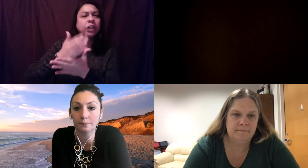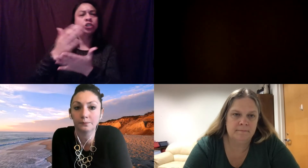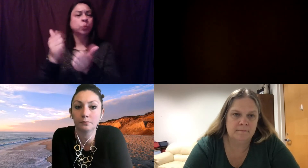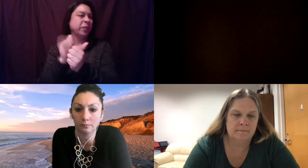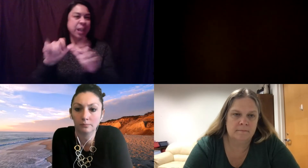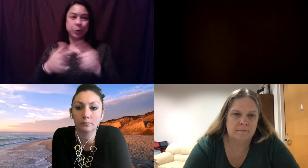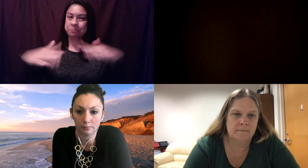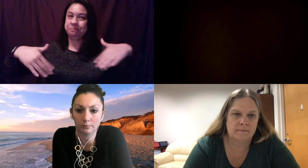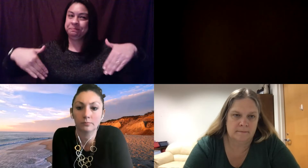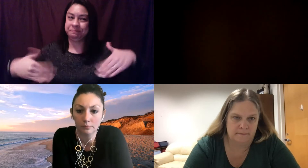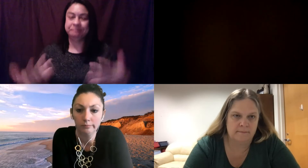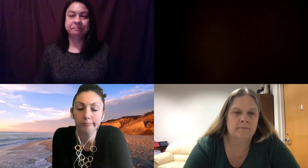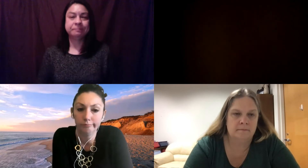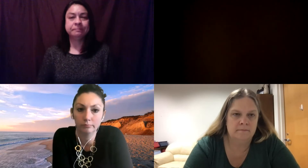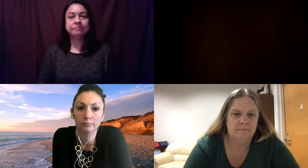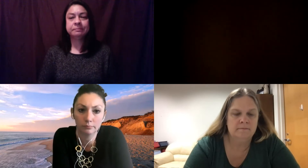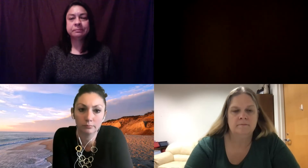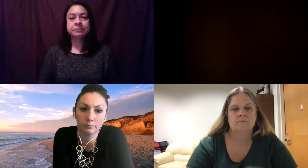yet.